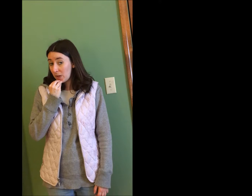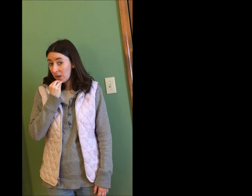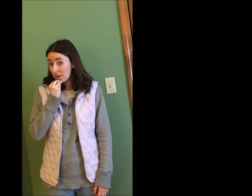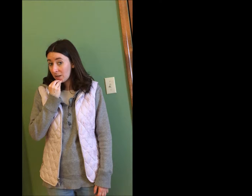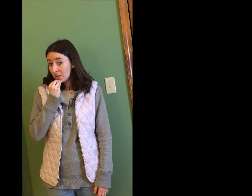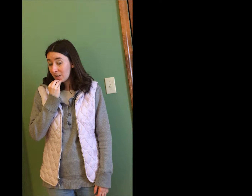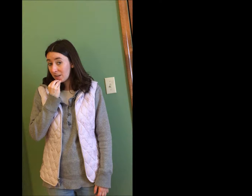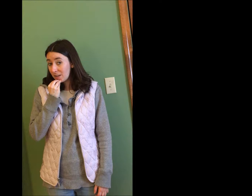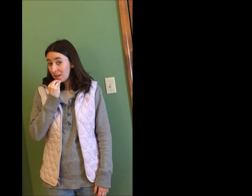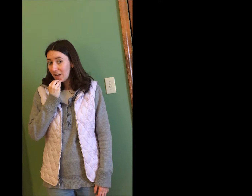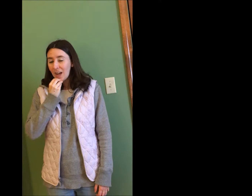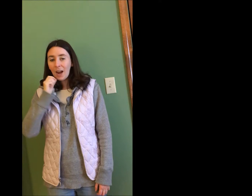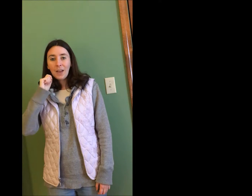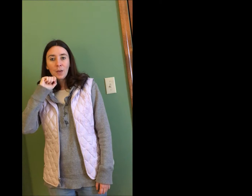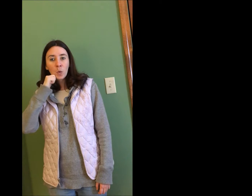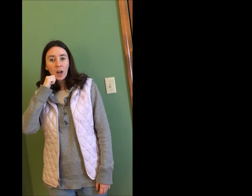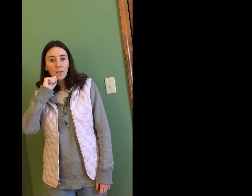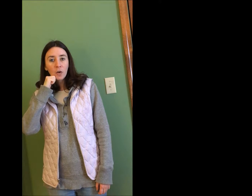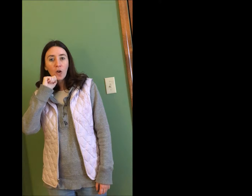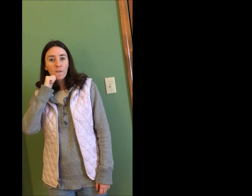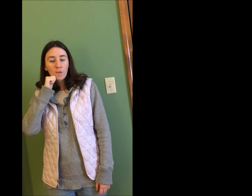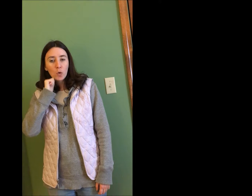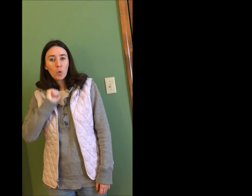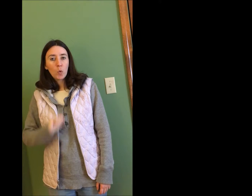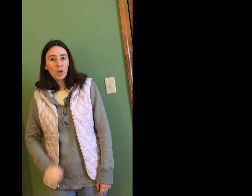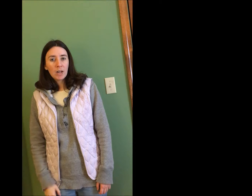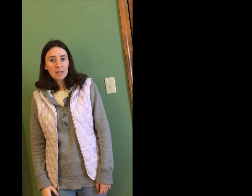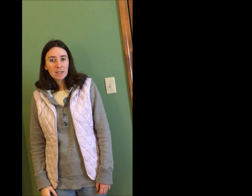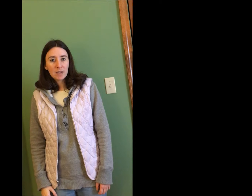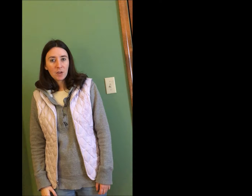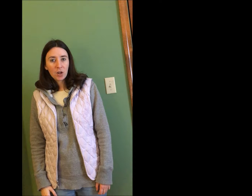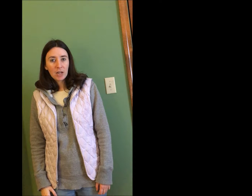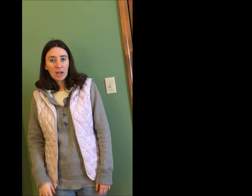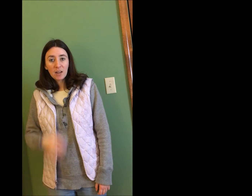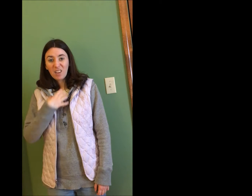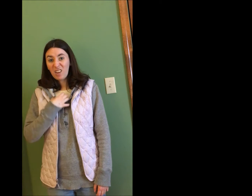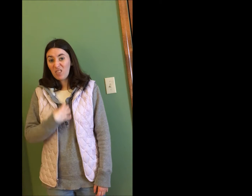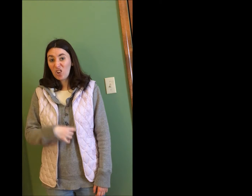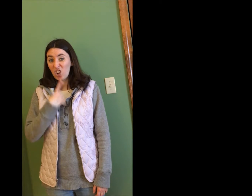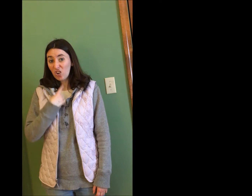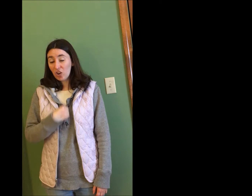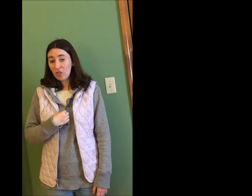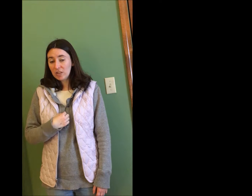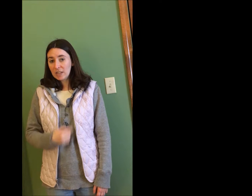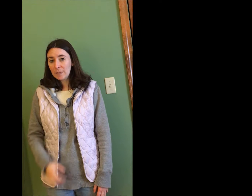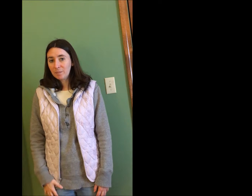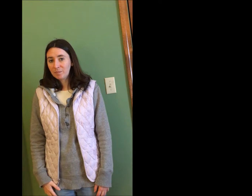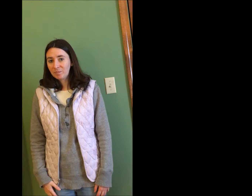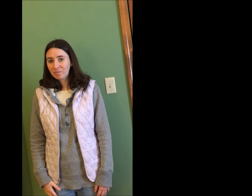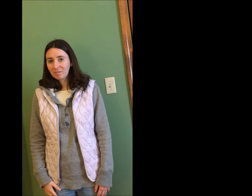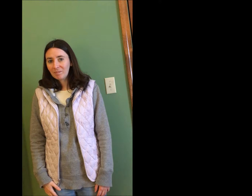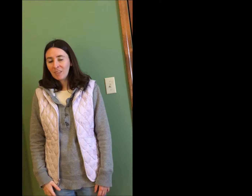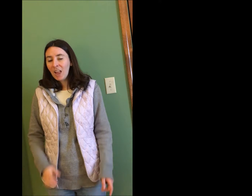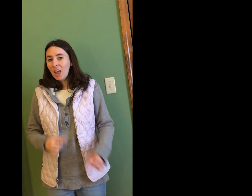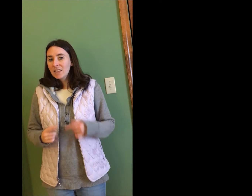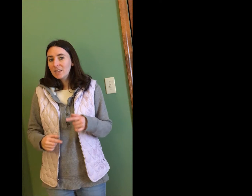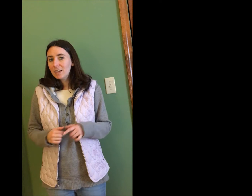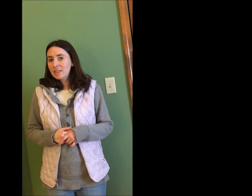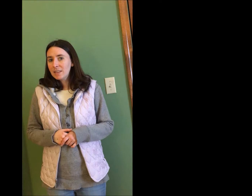something. And then whatever food it is that they're eating. And if they're hungry or thirsty. So let's sing